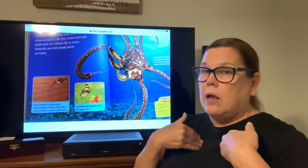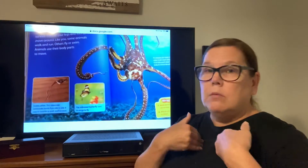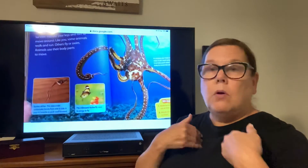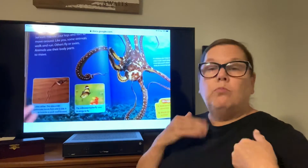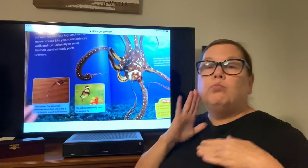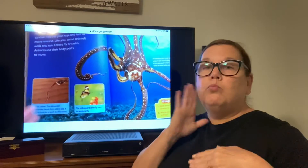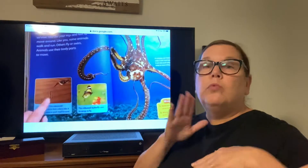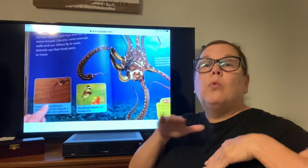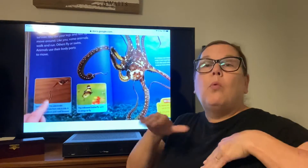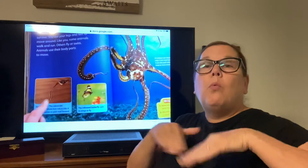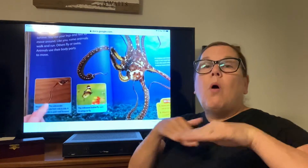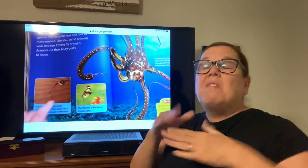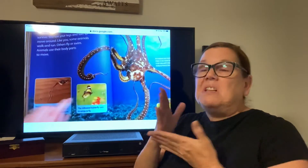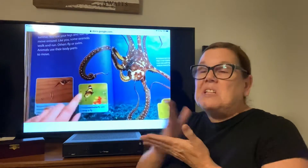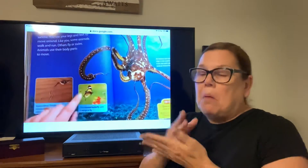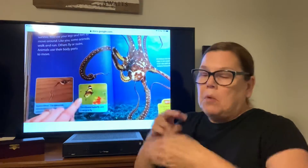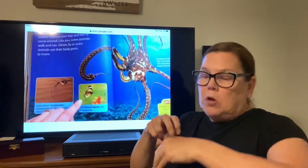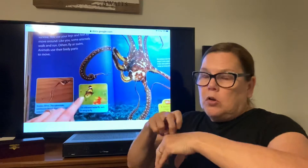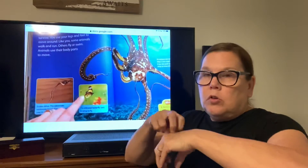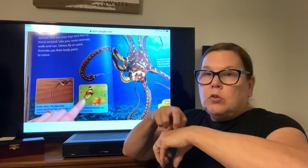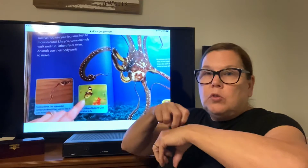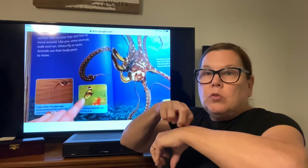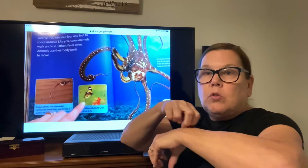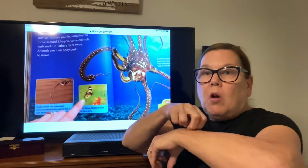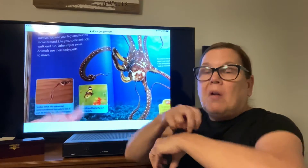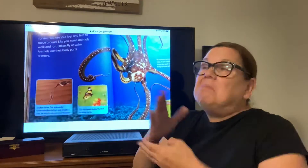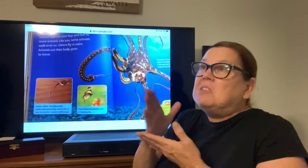Some might crawl, some might fly.